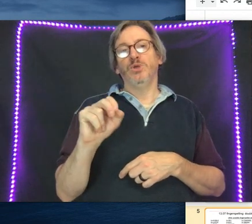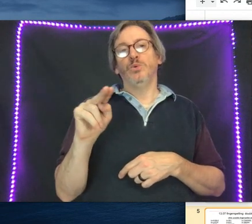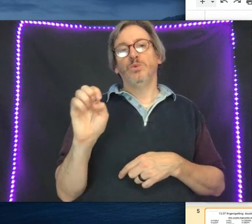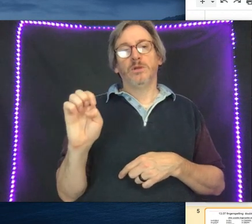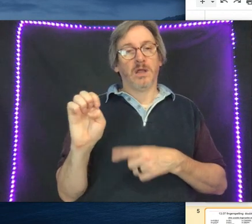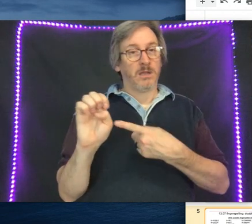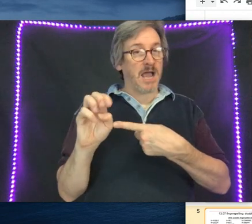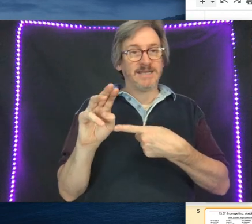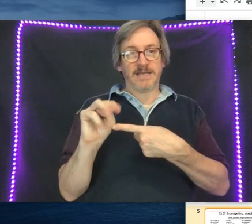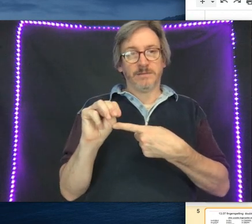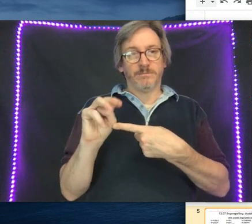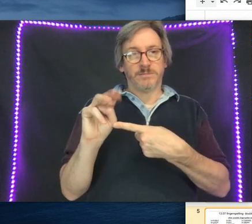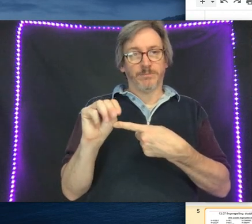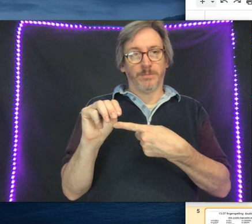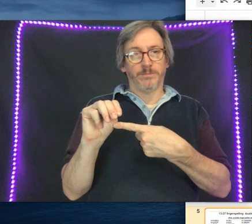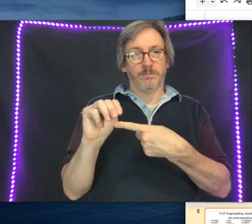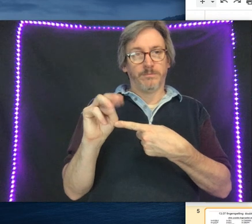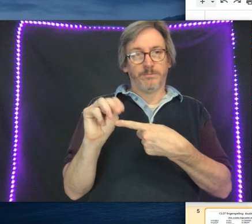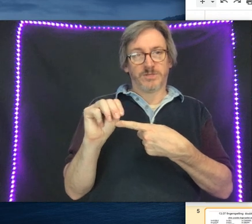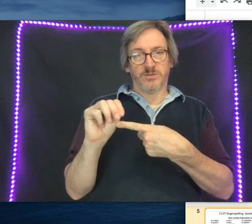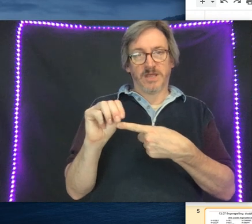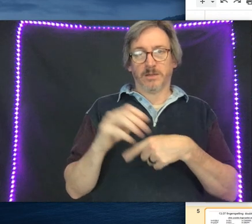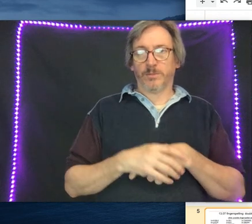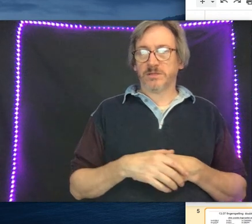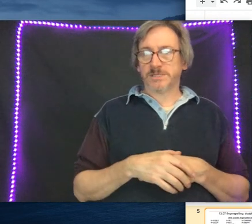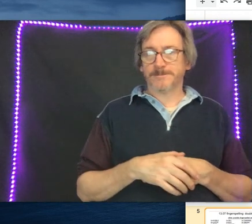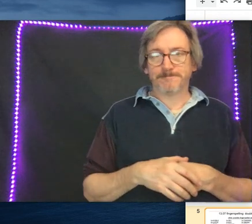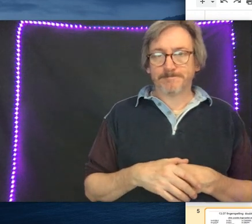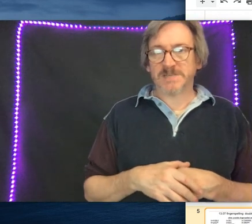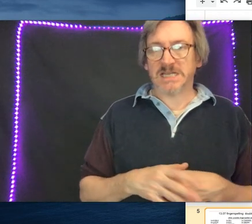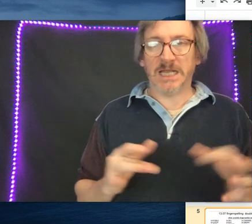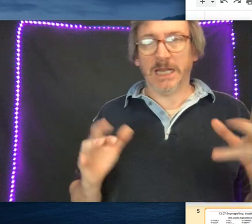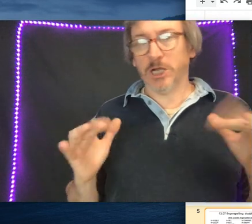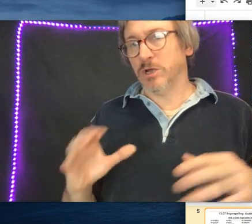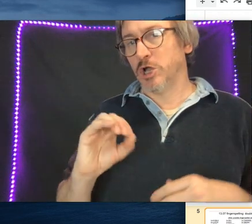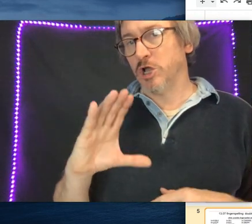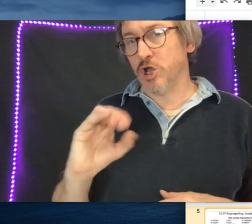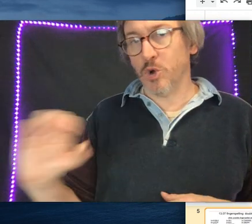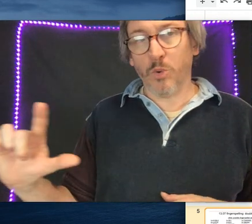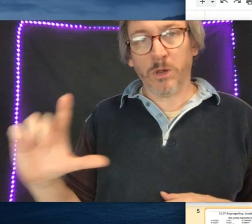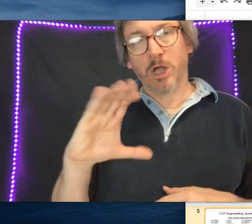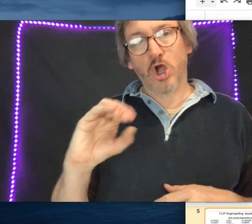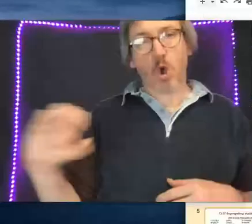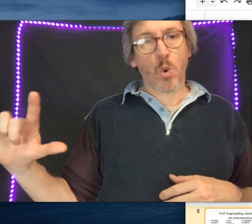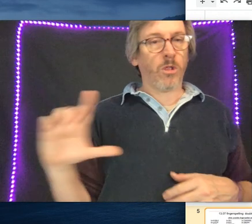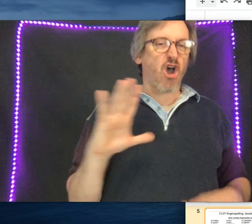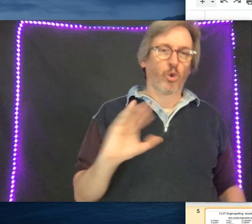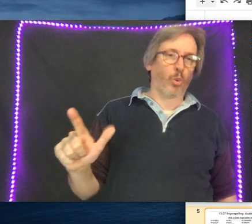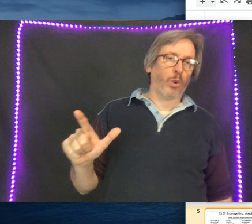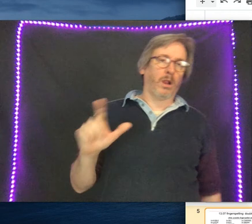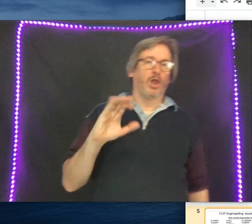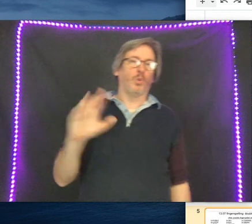immune. I tend to do that double pulse. Inning, Cool,